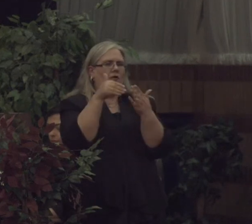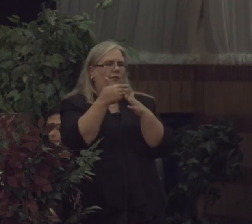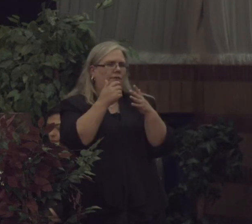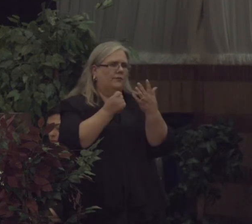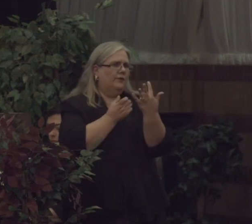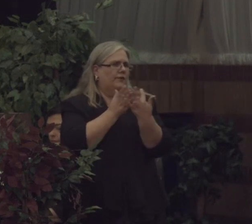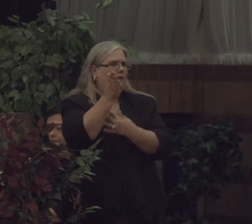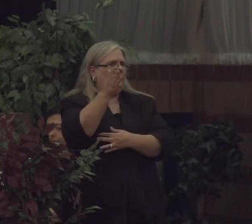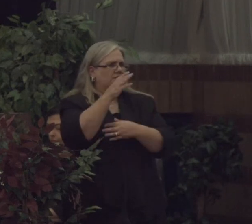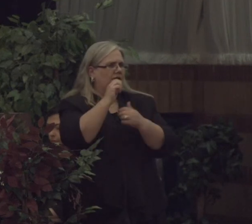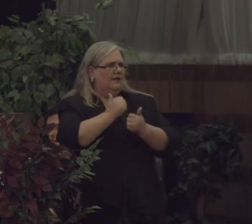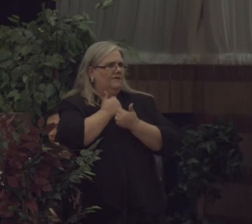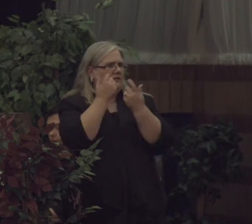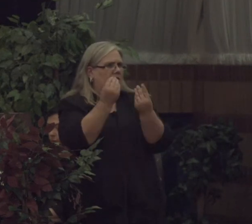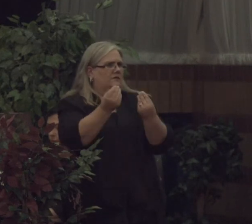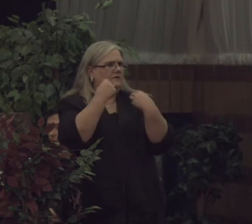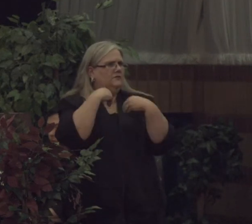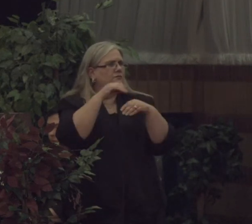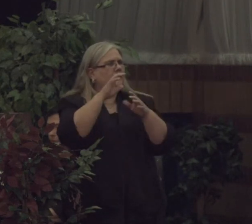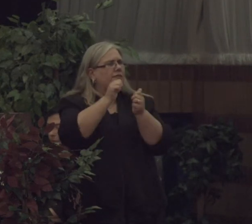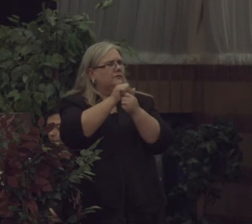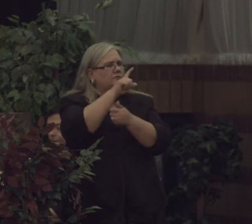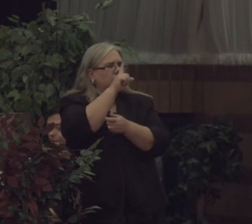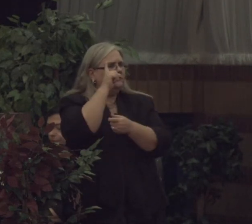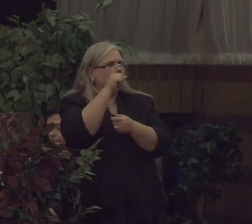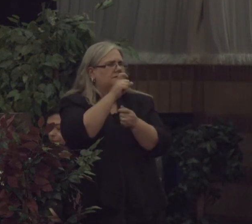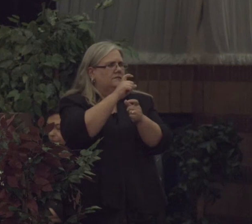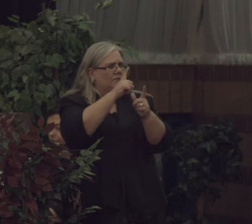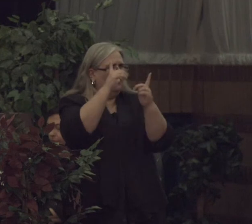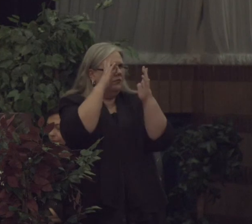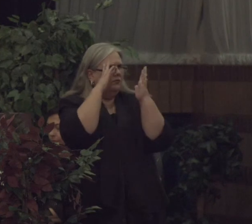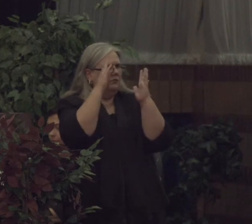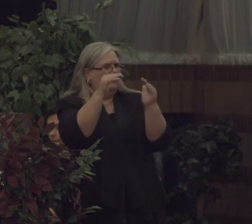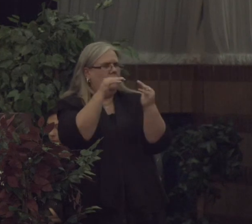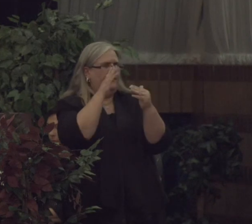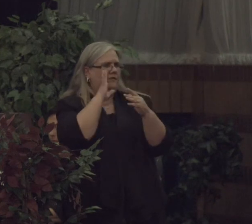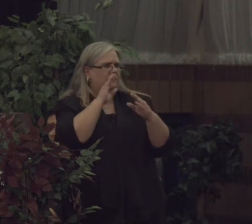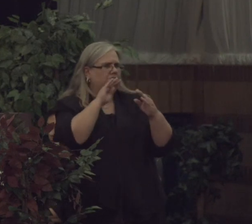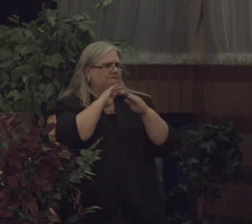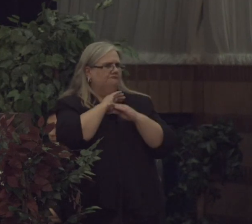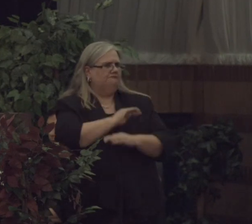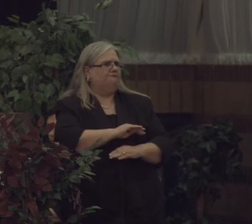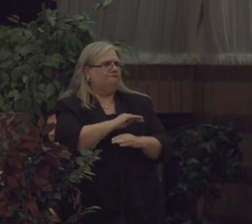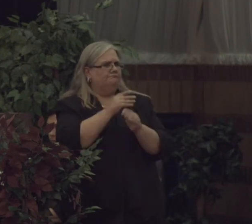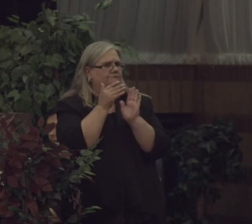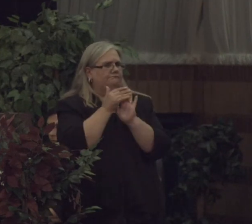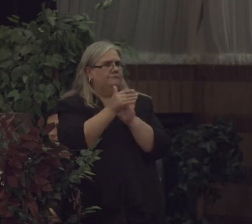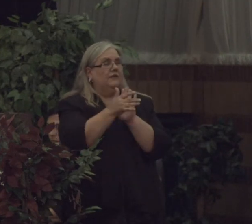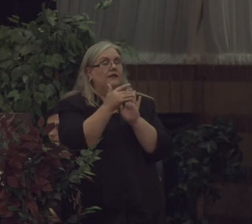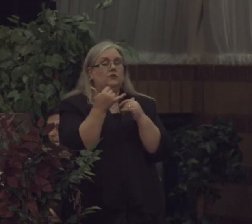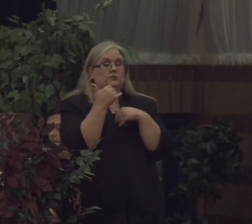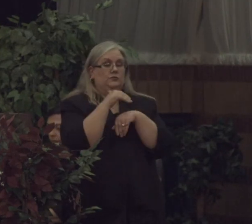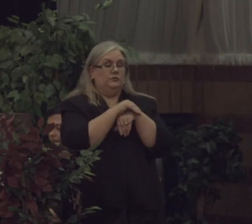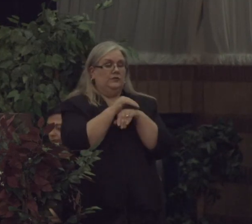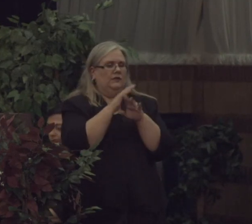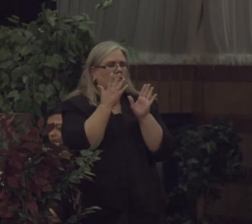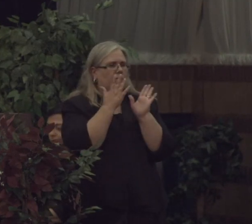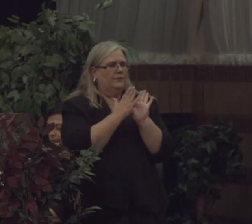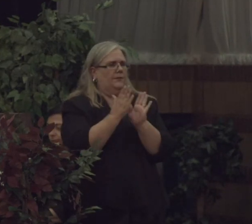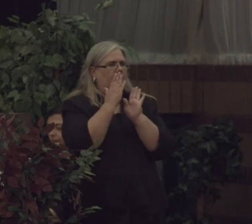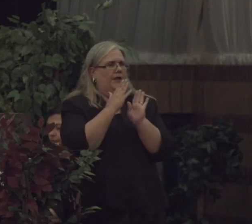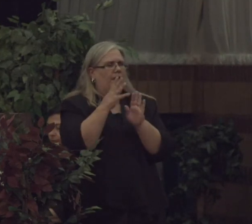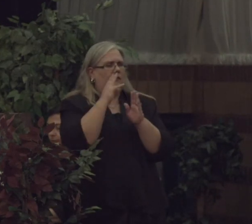our dreams and hopes waiting to be fulfilled. As we prepare to descend from this mountain tonight and begin to climb our